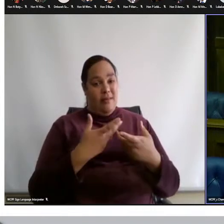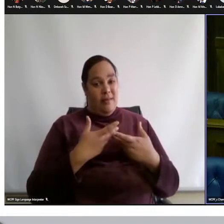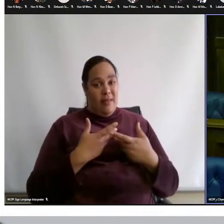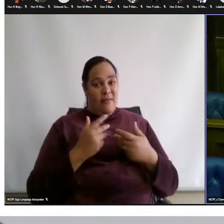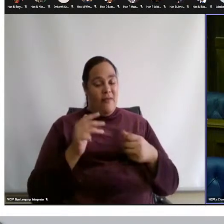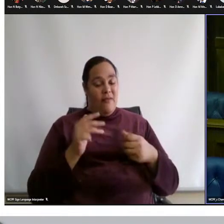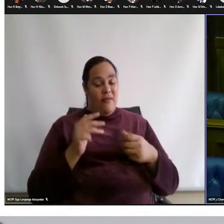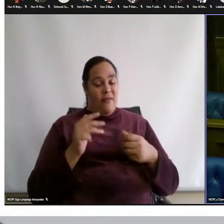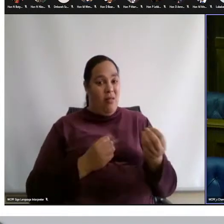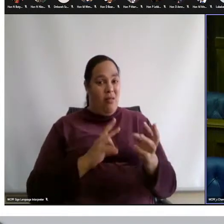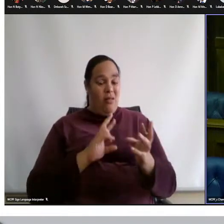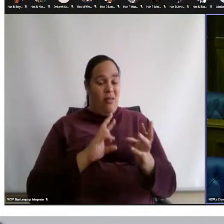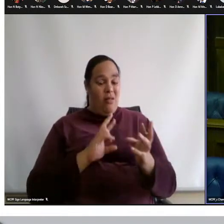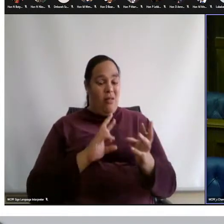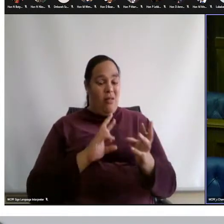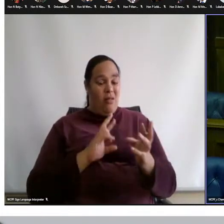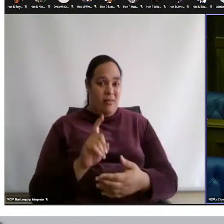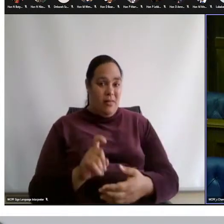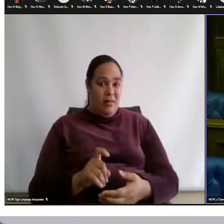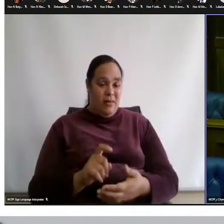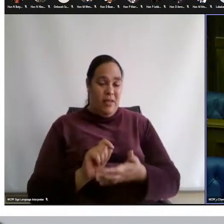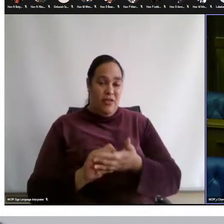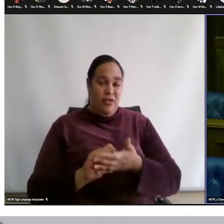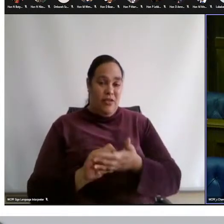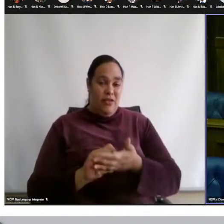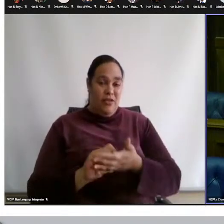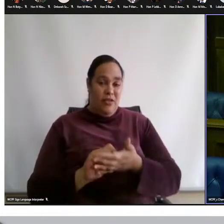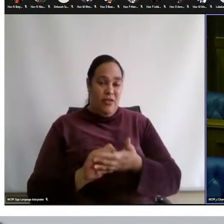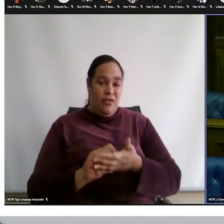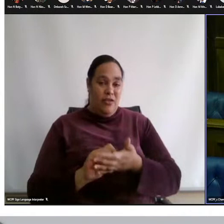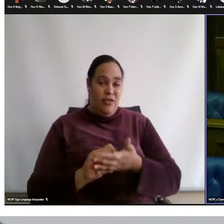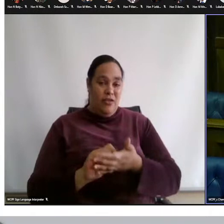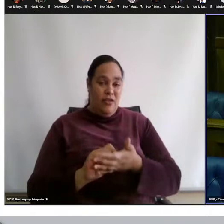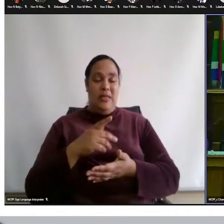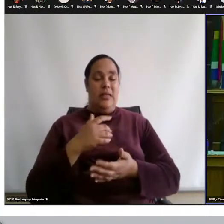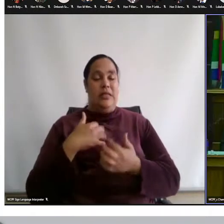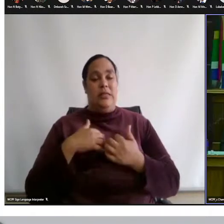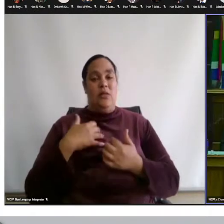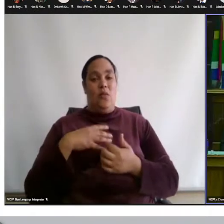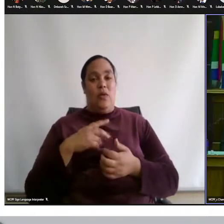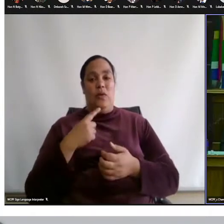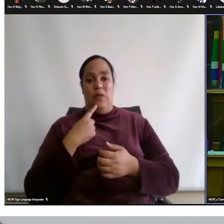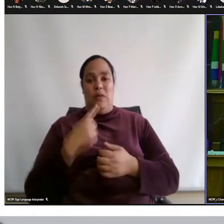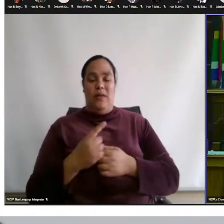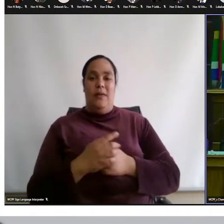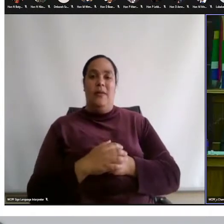full initial response in writing, what he was going to say?